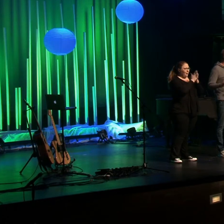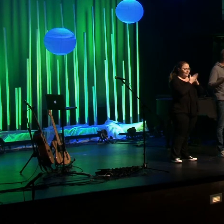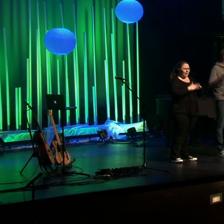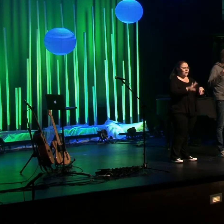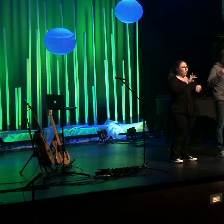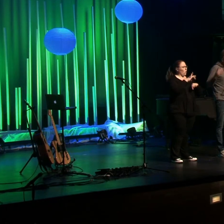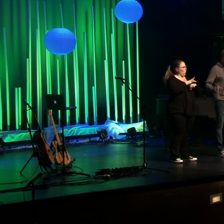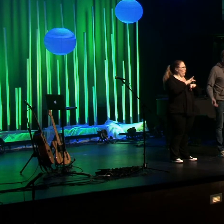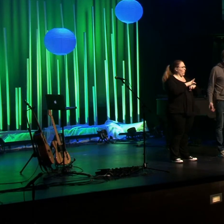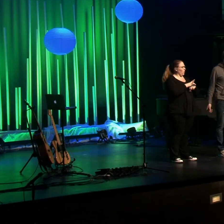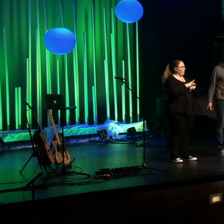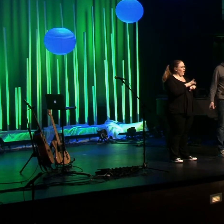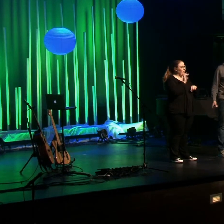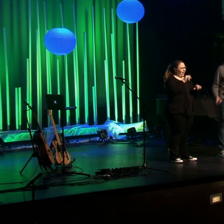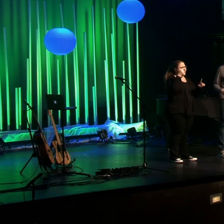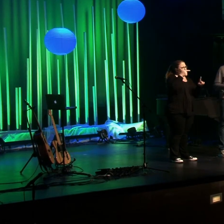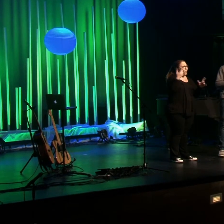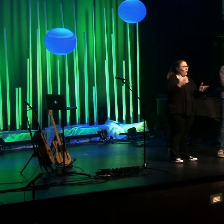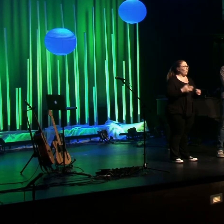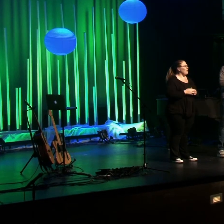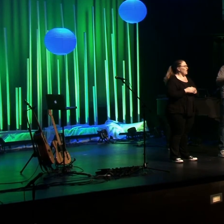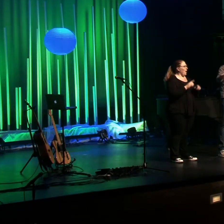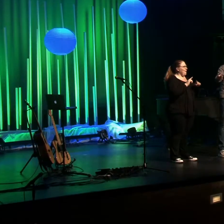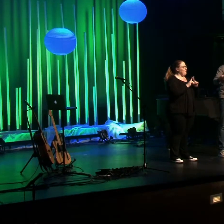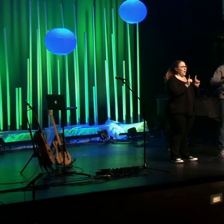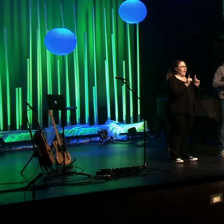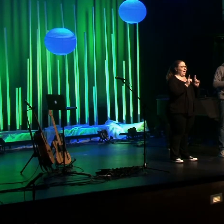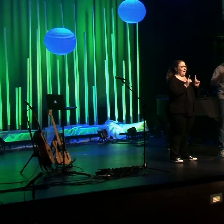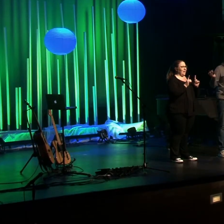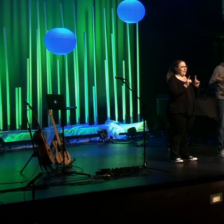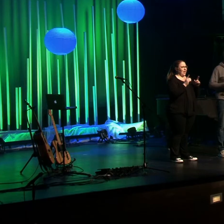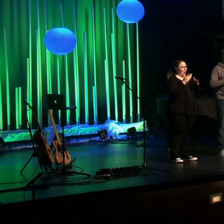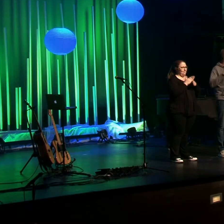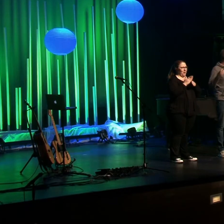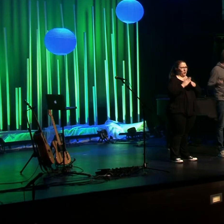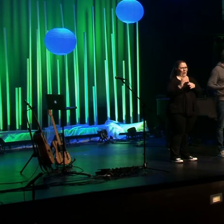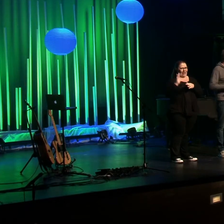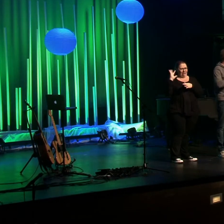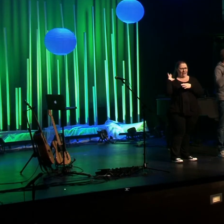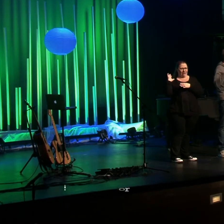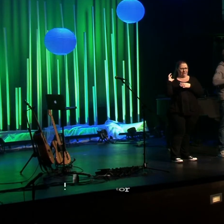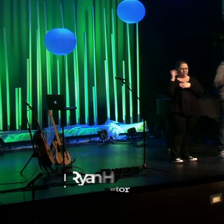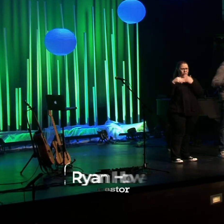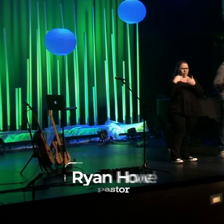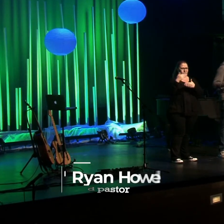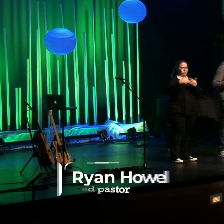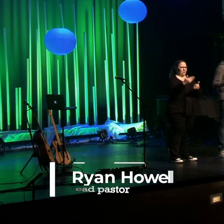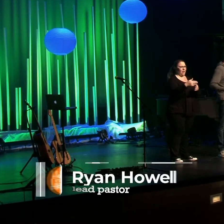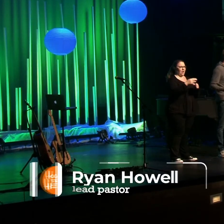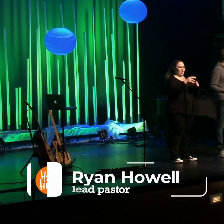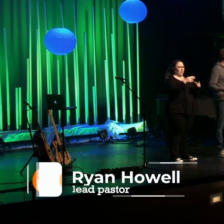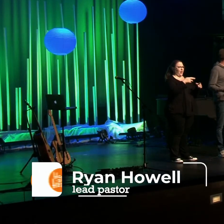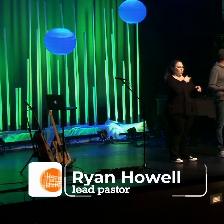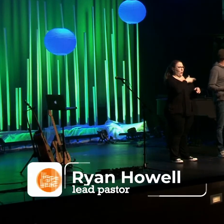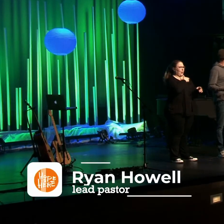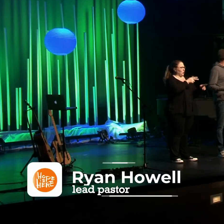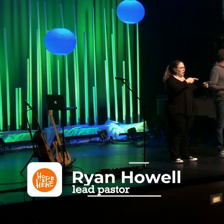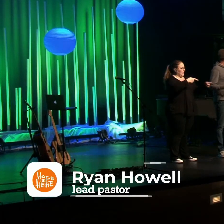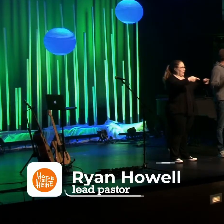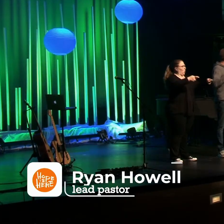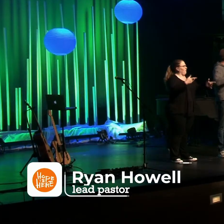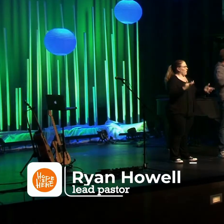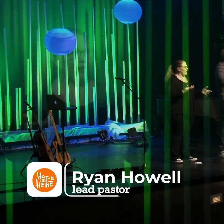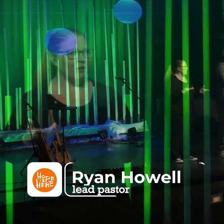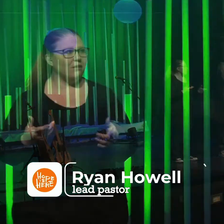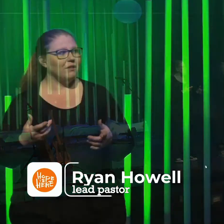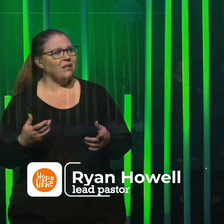earth, seems to be what it was all about, and yet somewhere along the way, religion takes over, rules takes over, all that stuff. And